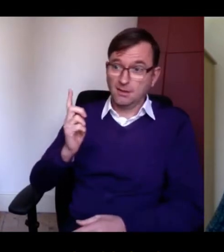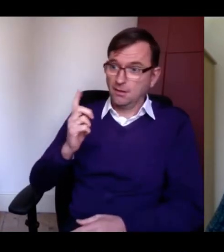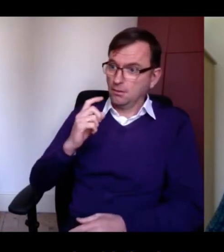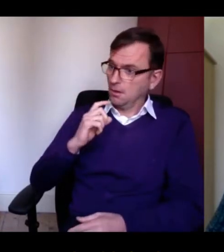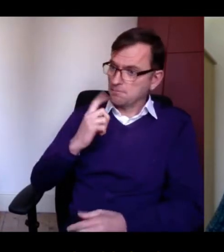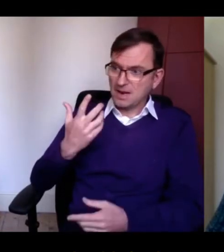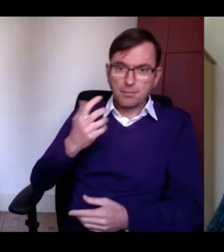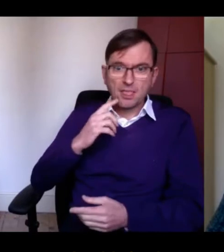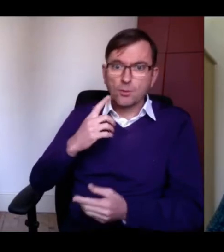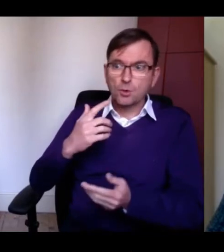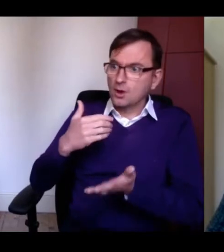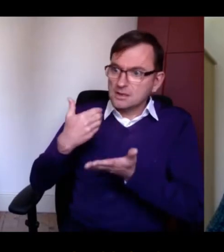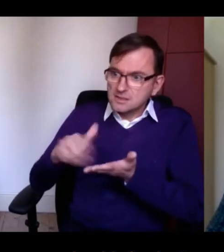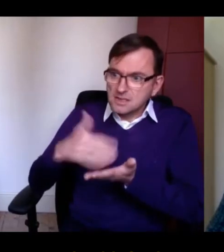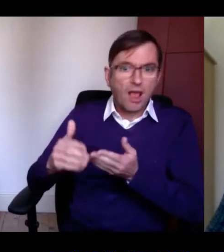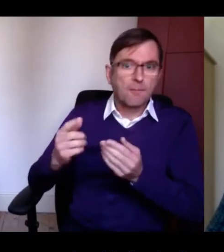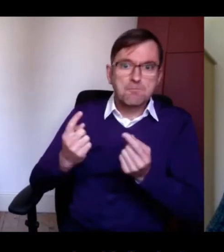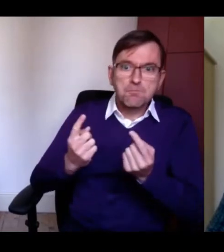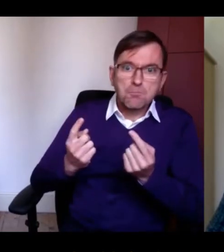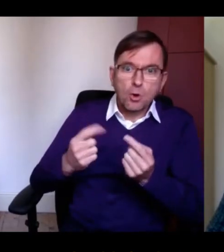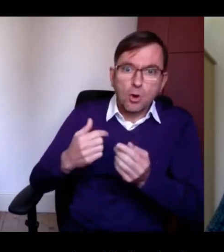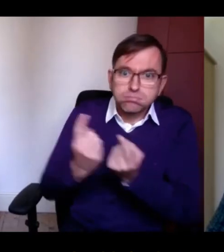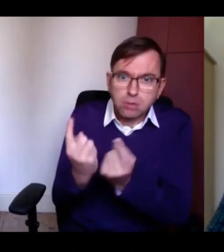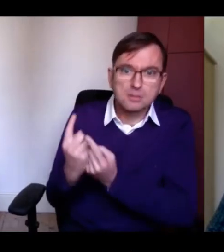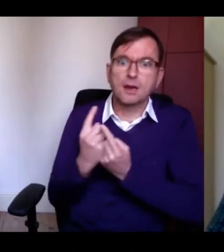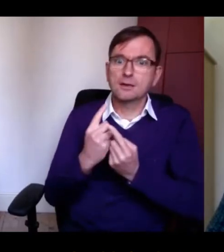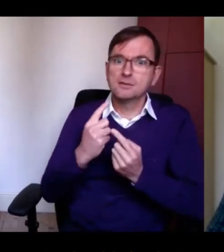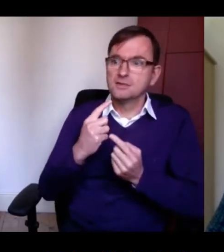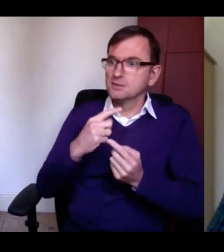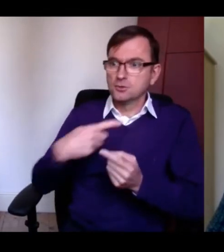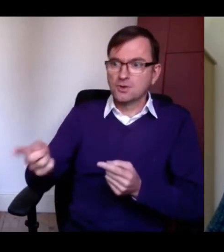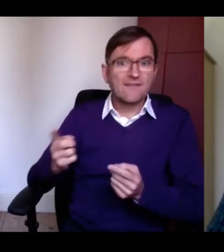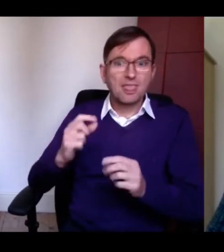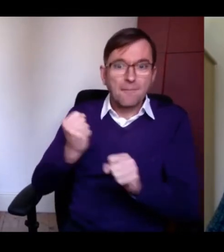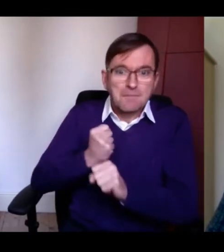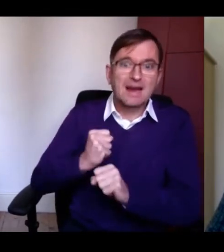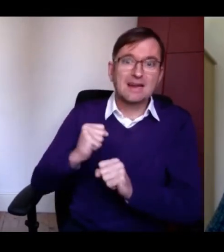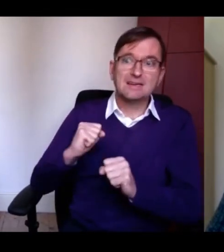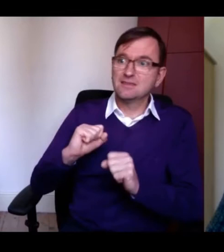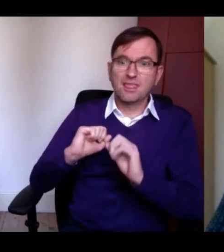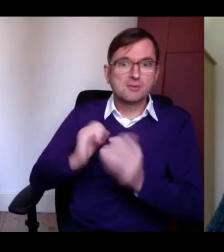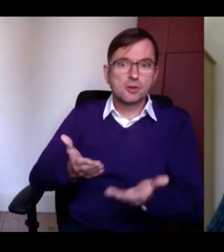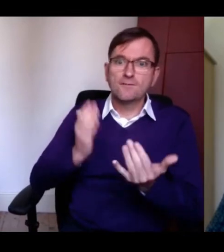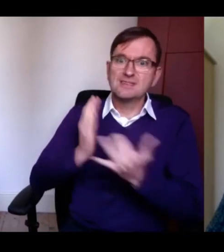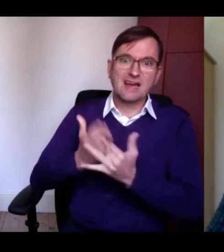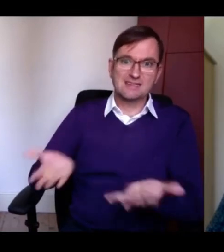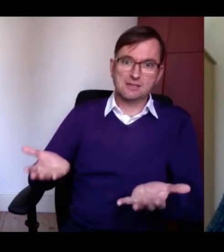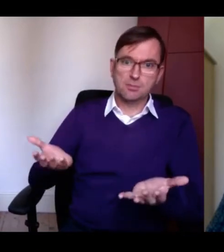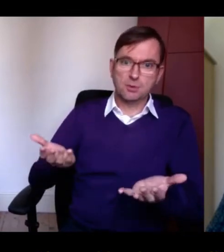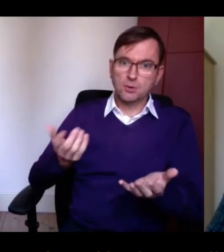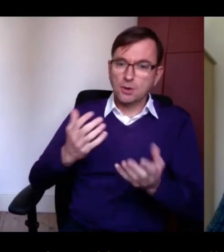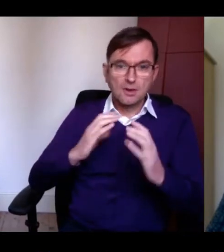for instance, like, big shops, big supermarkets. If you had more staff that can sign